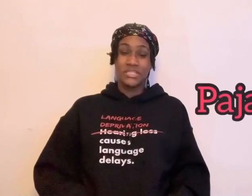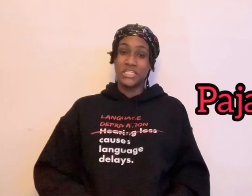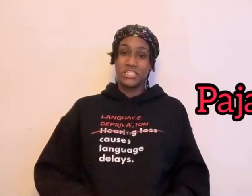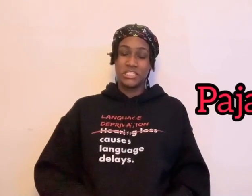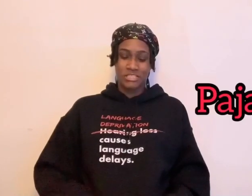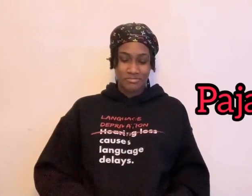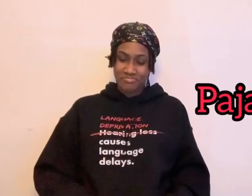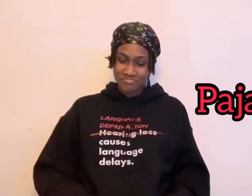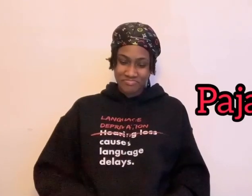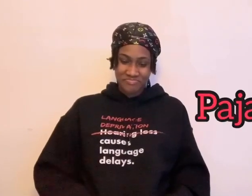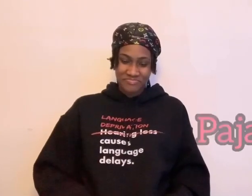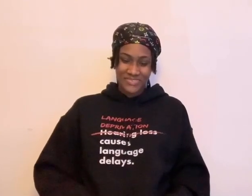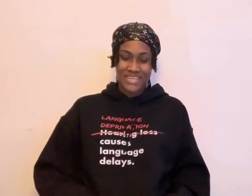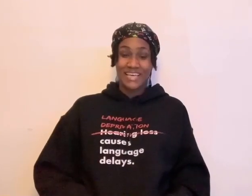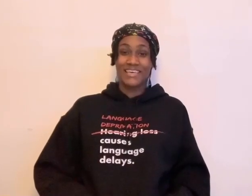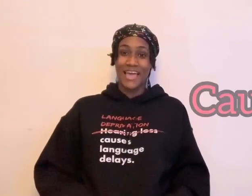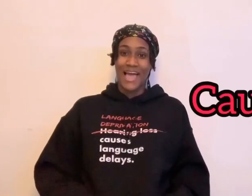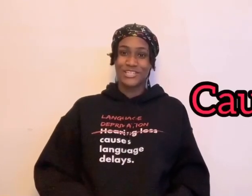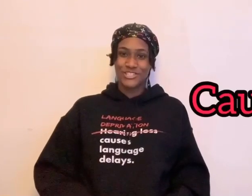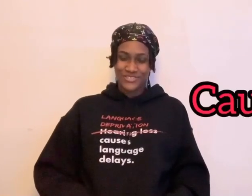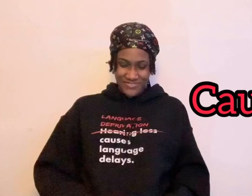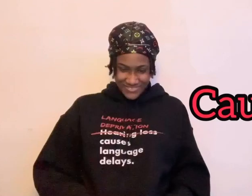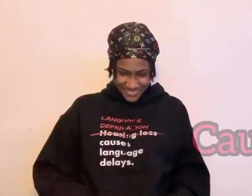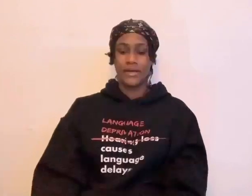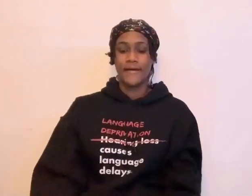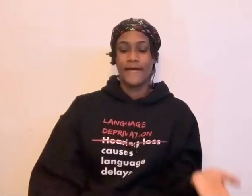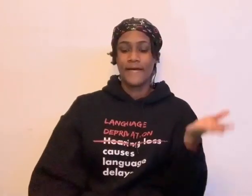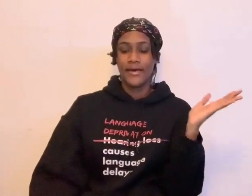nighty, catch, hey,